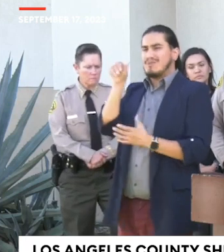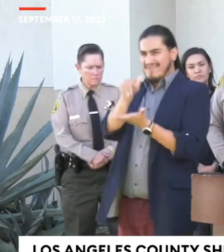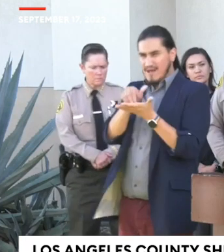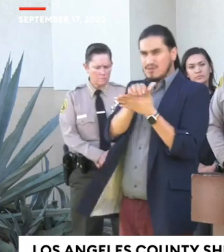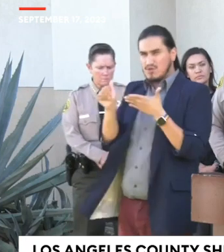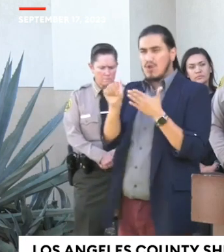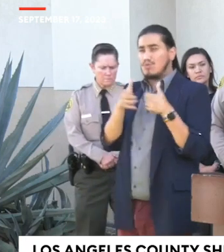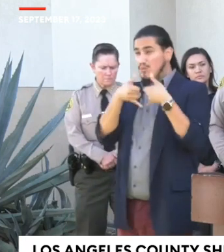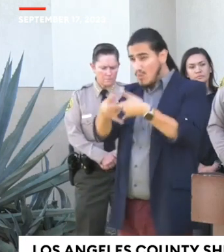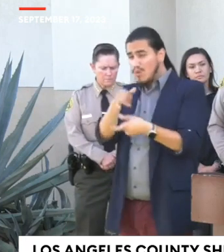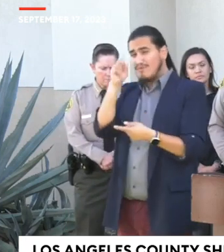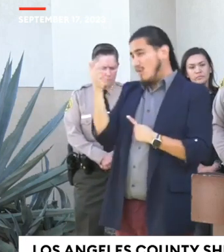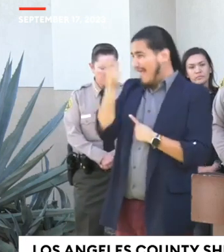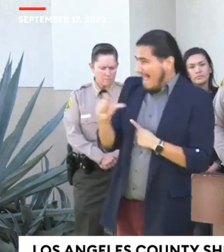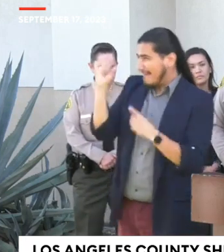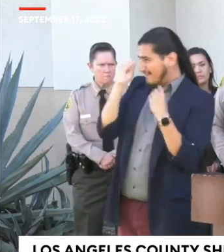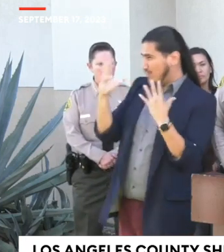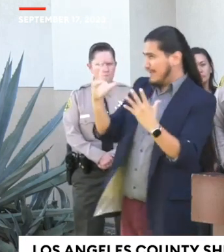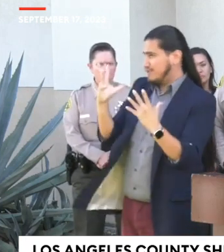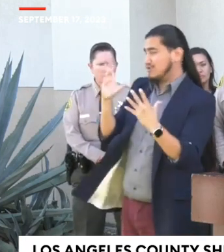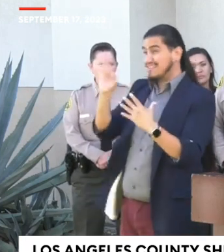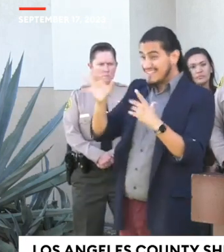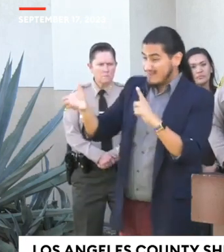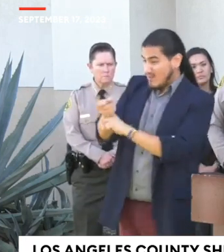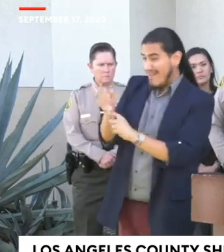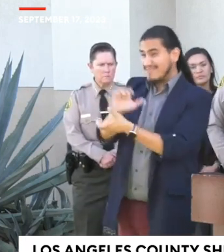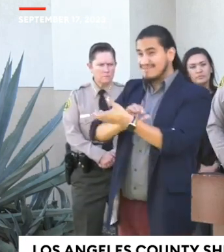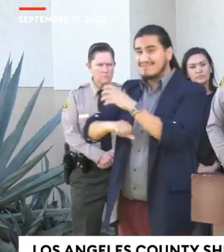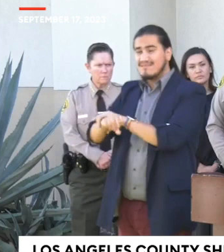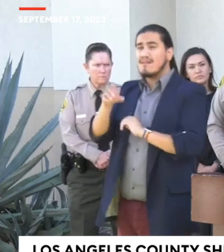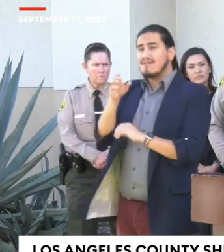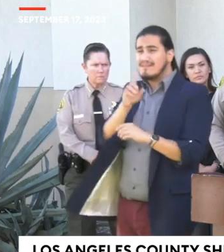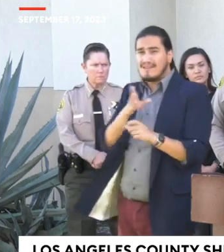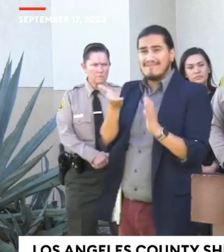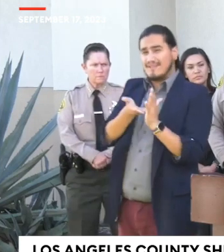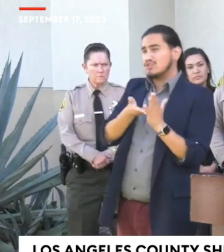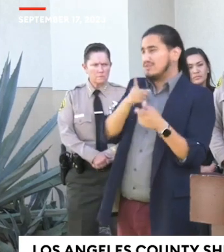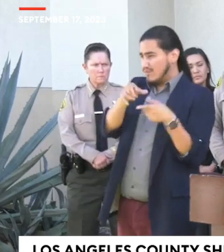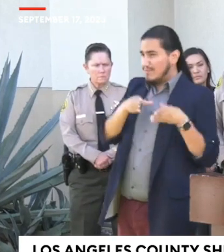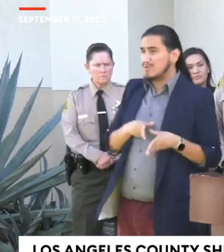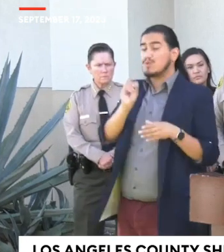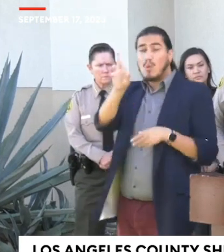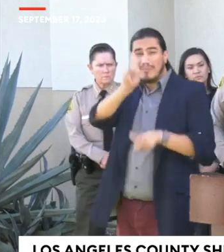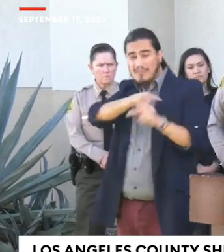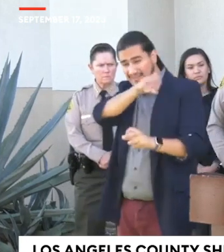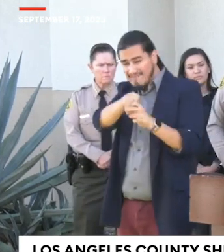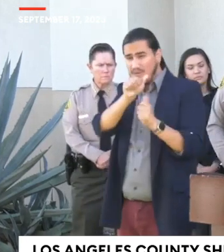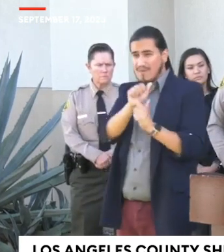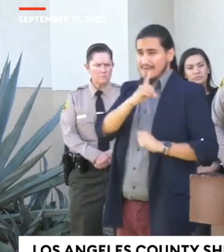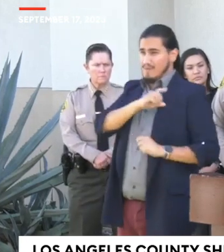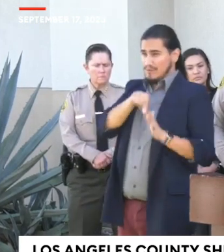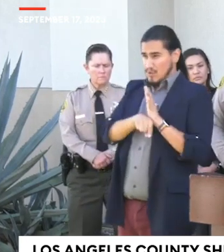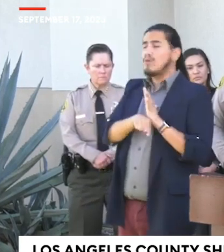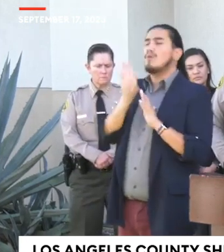for information leading to the arrest and conviction of the person or persons responsible for the deputy's